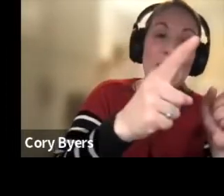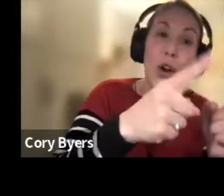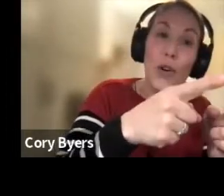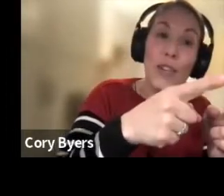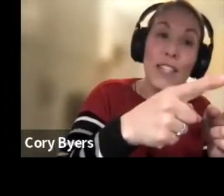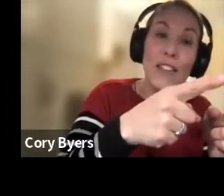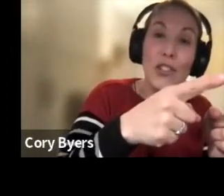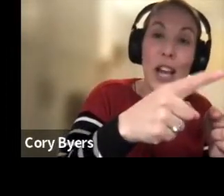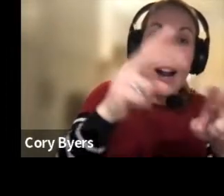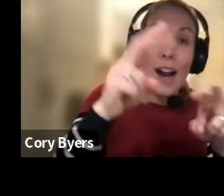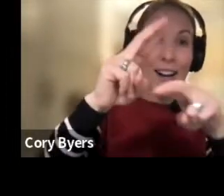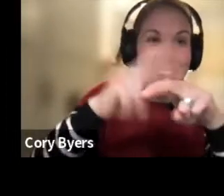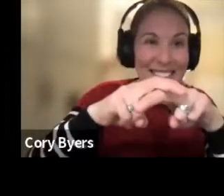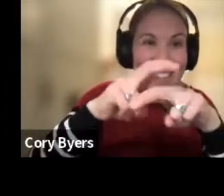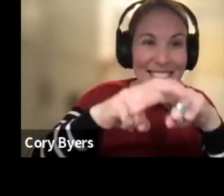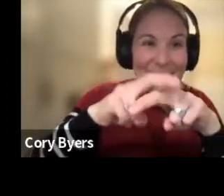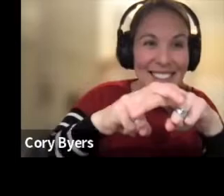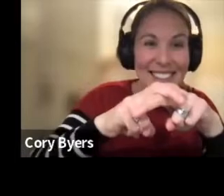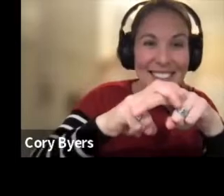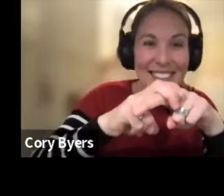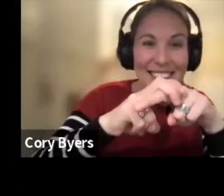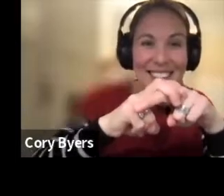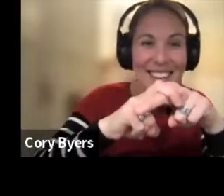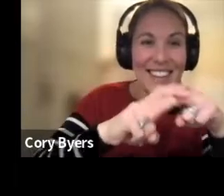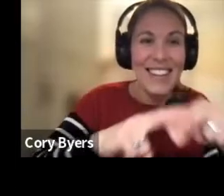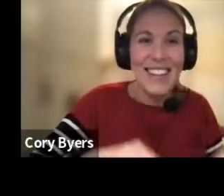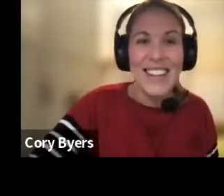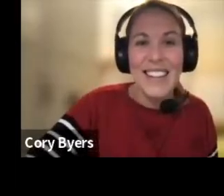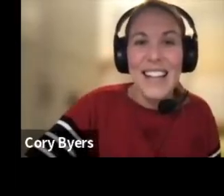Let's go to the chair.